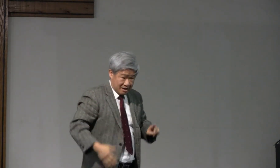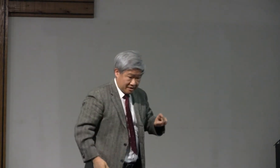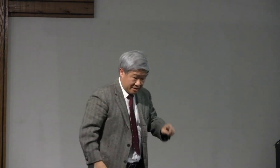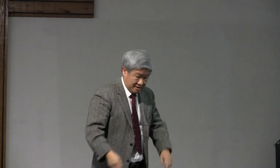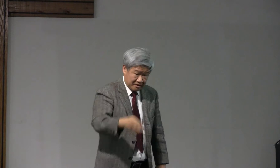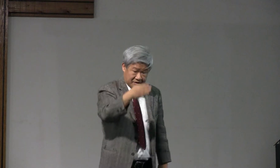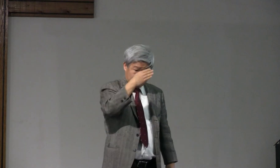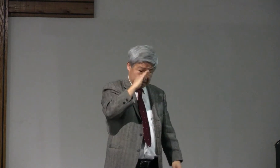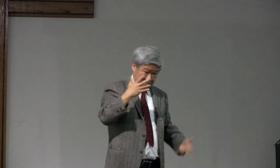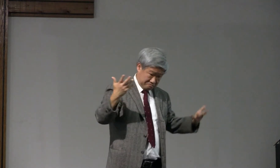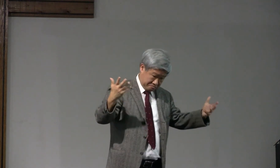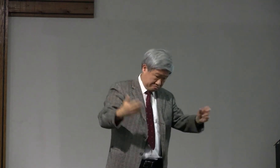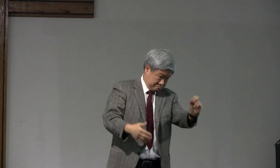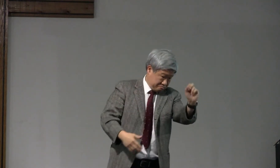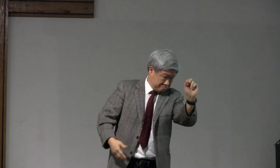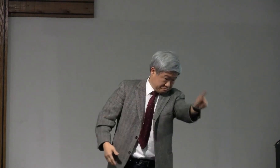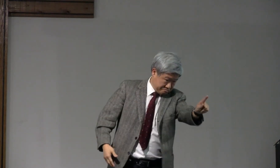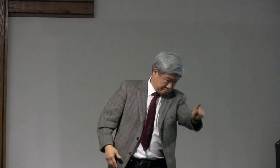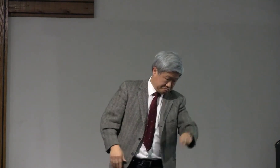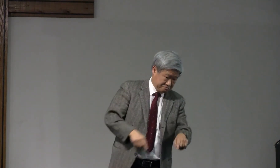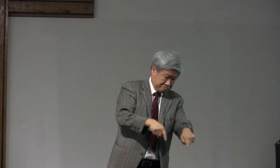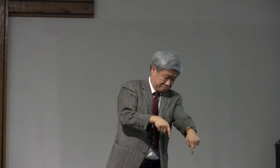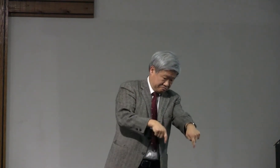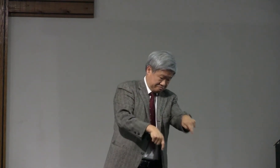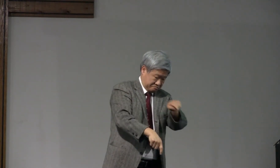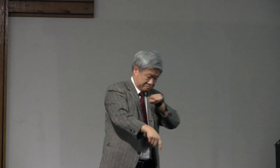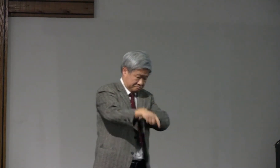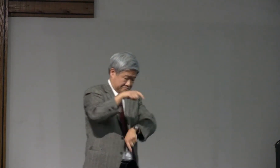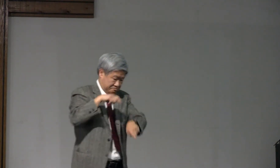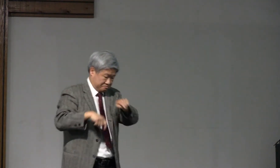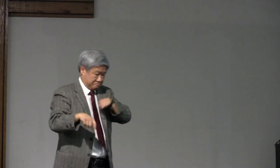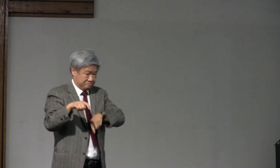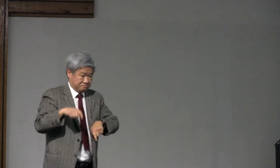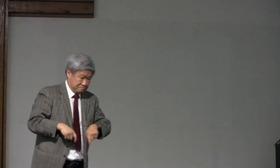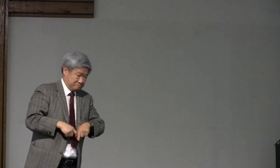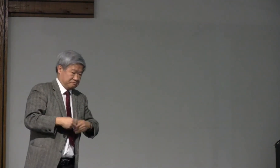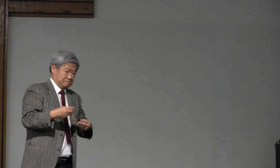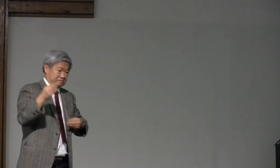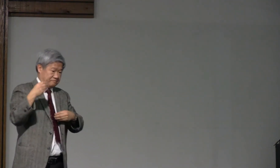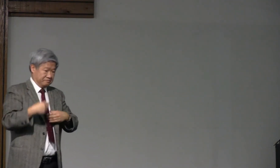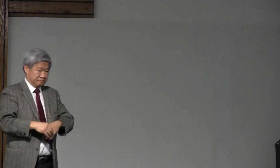Was God happy with that? God said, okay, I will withdraw.